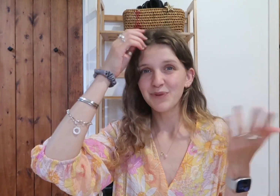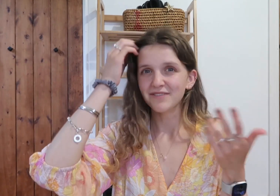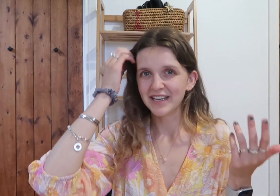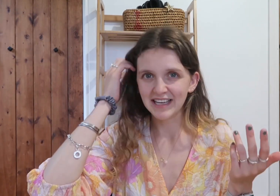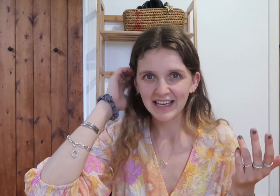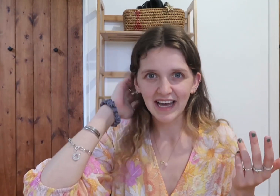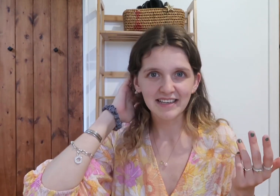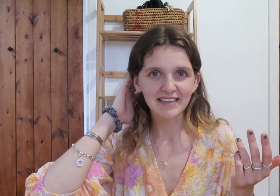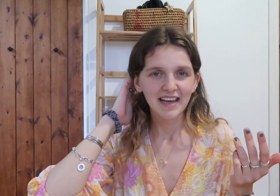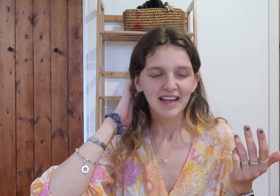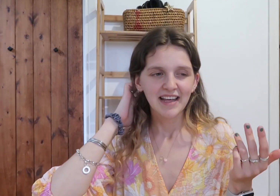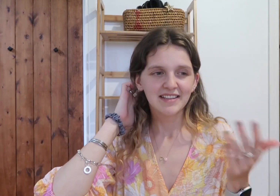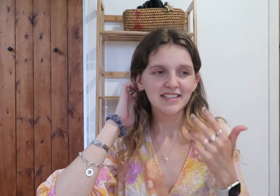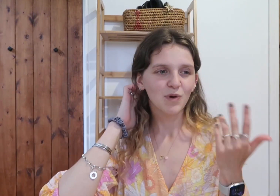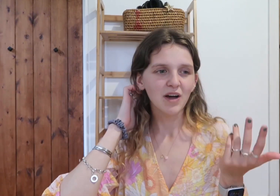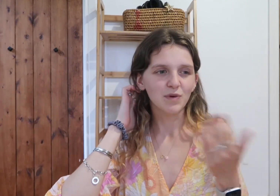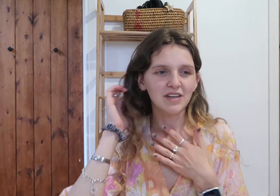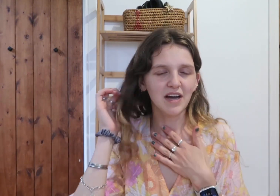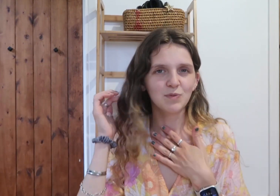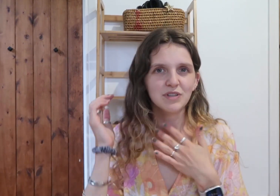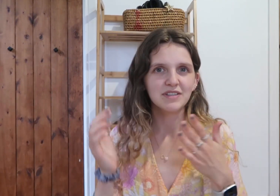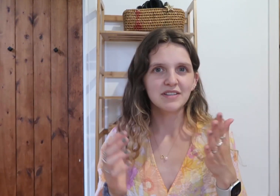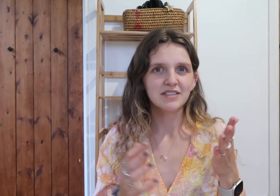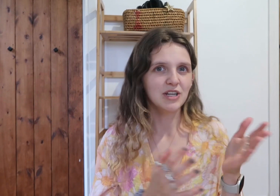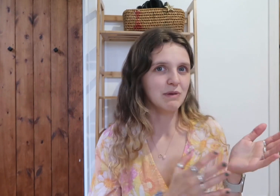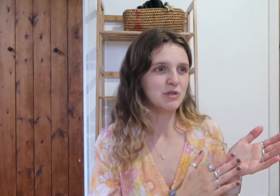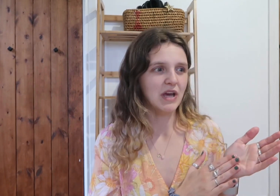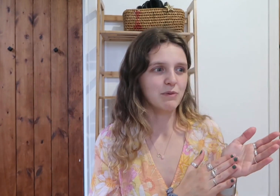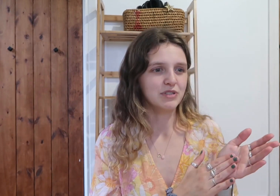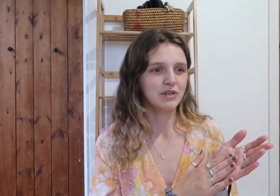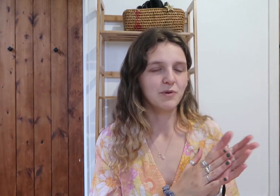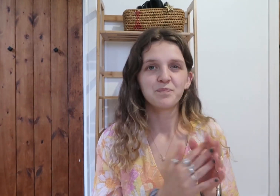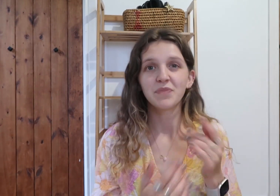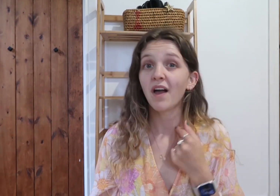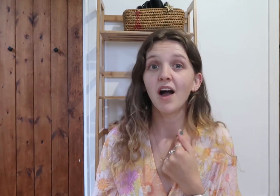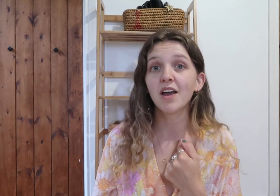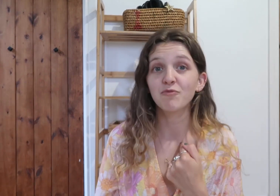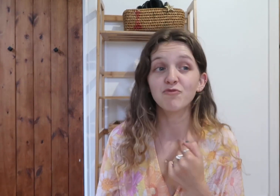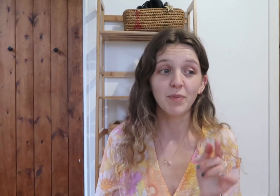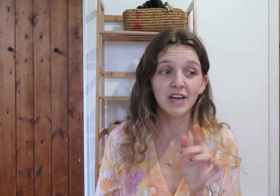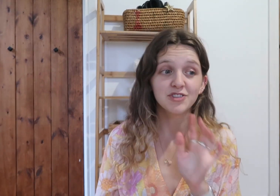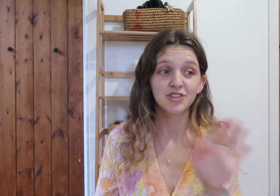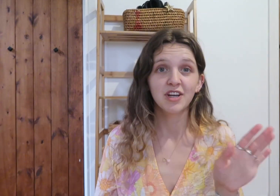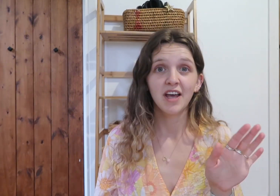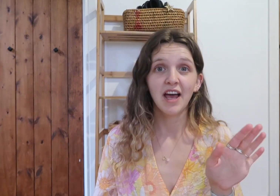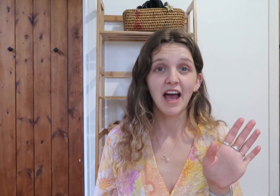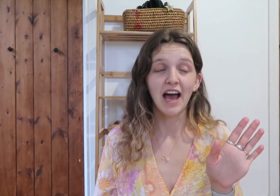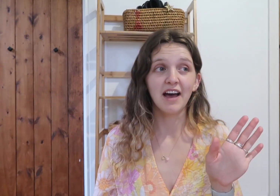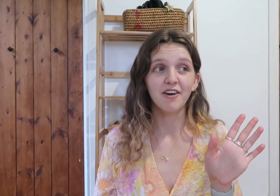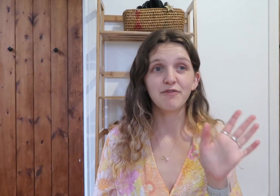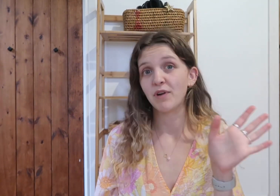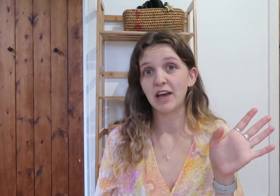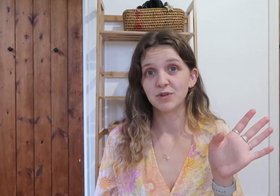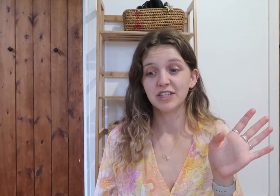win-win really, and this is what I want. I want him to be able to, I'm rubbish at foreign